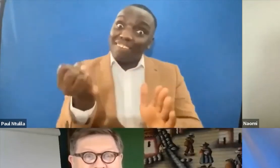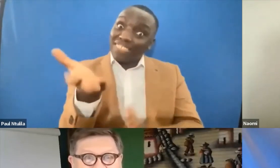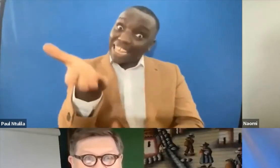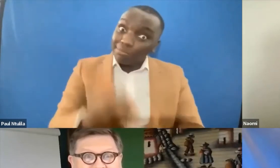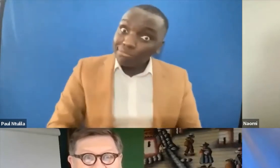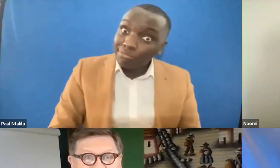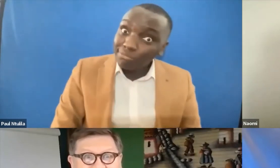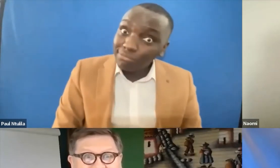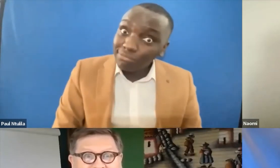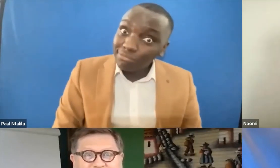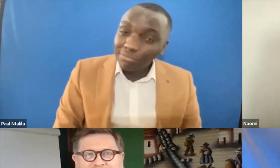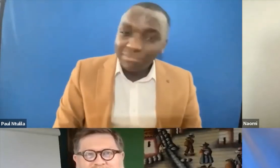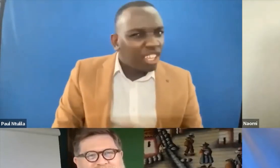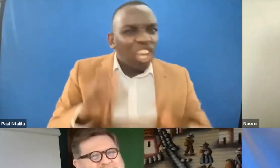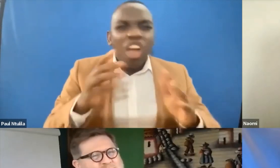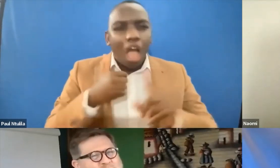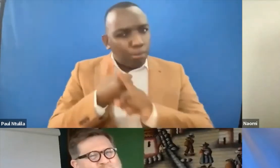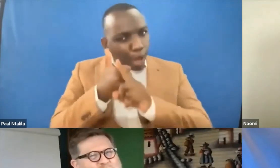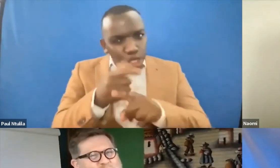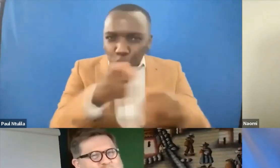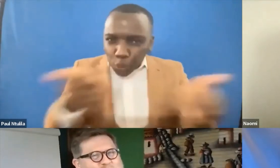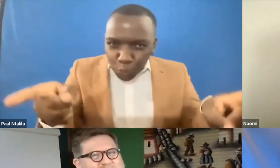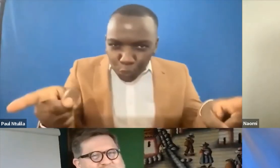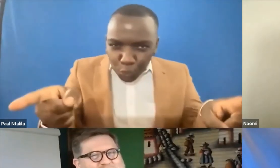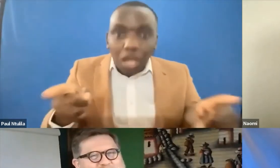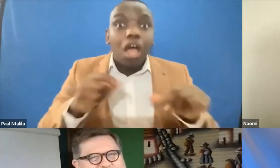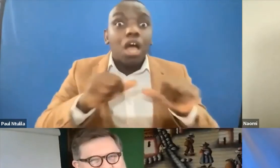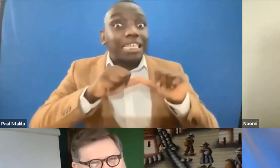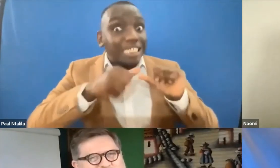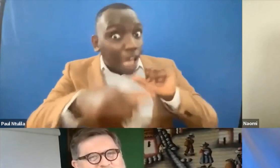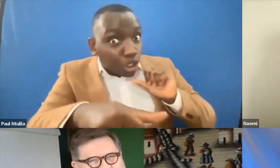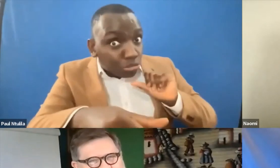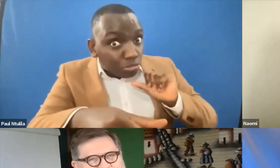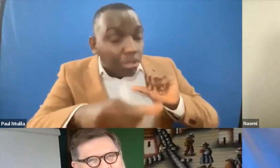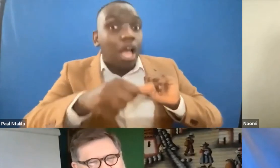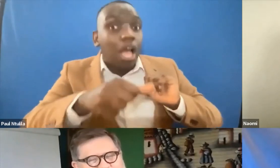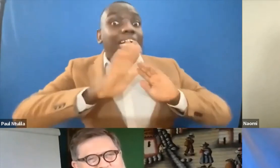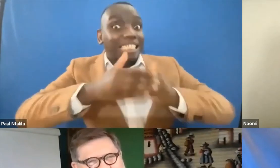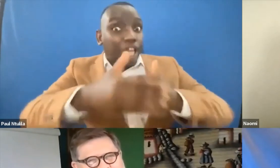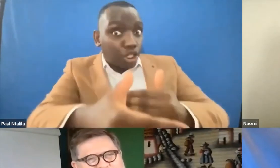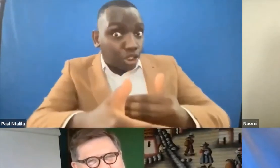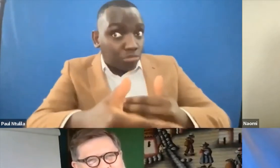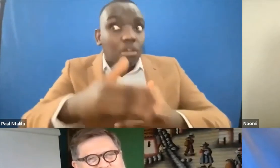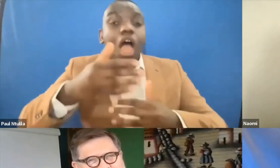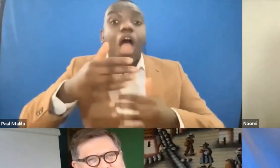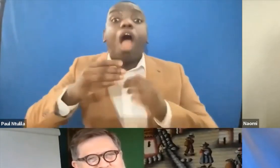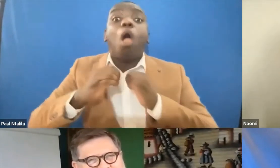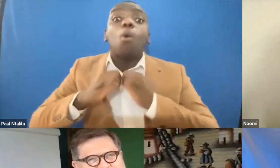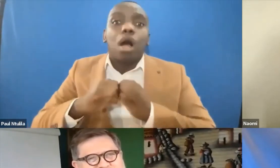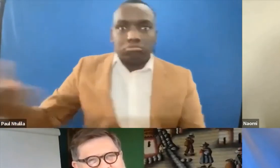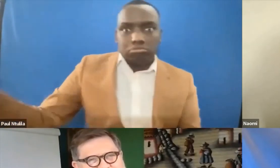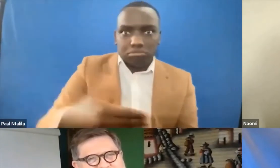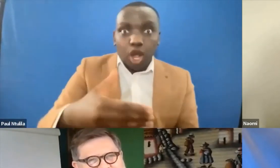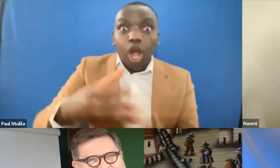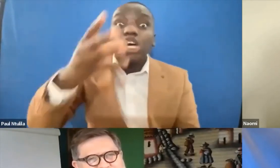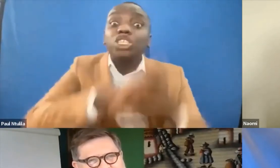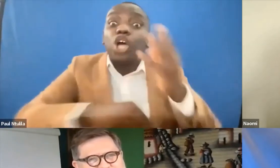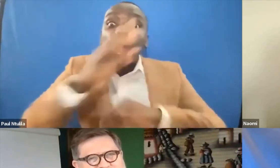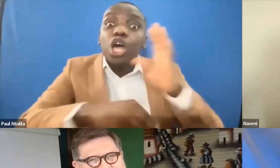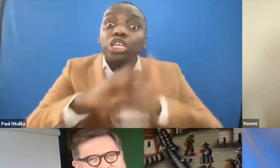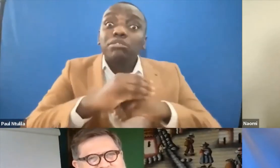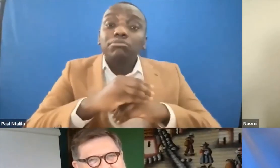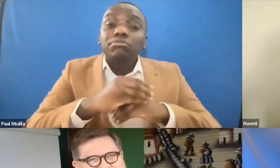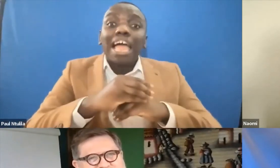and I think that will be a fantastic example of supporting and campaigning, but we need to support the next